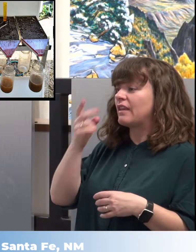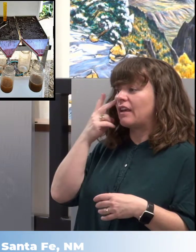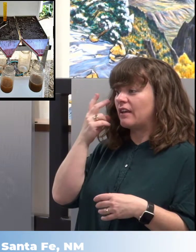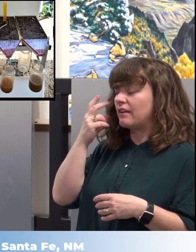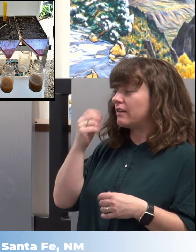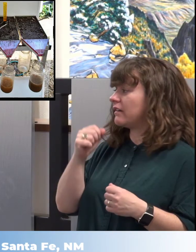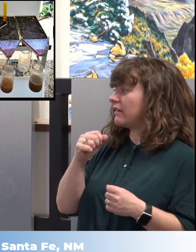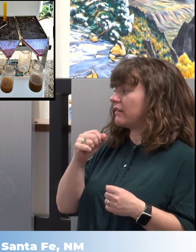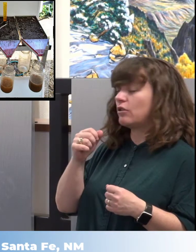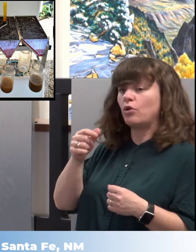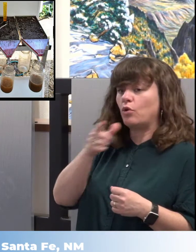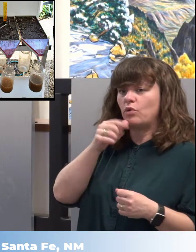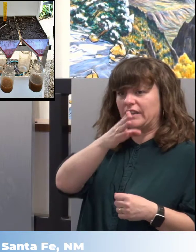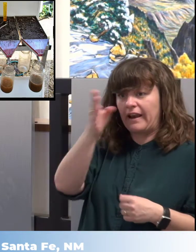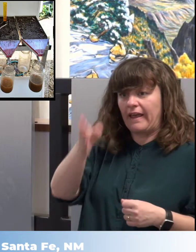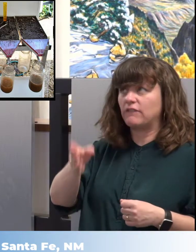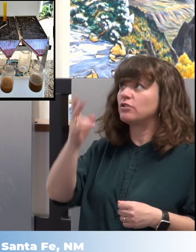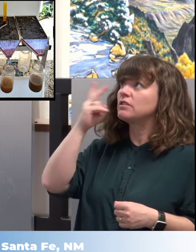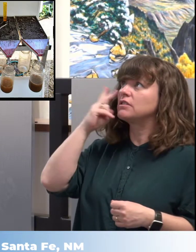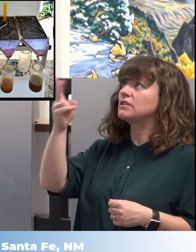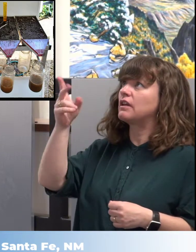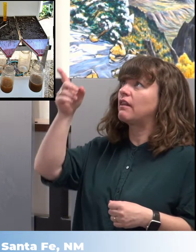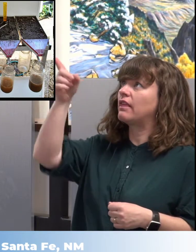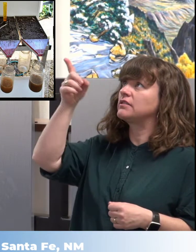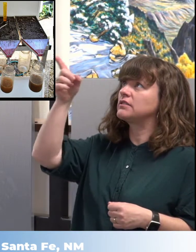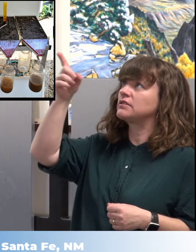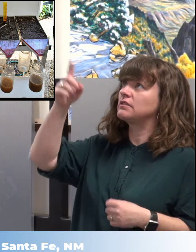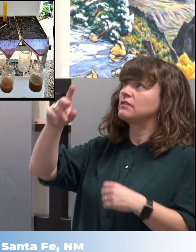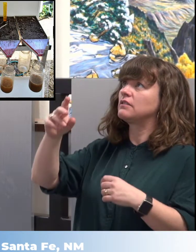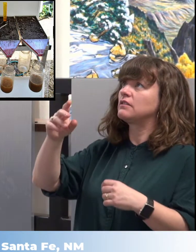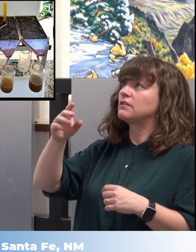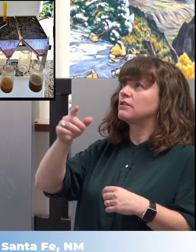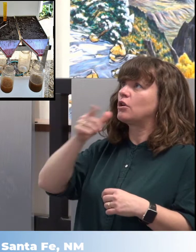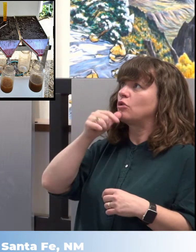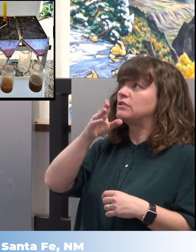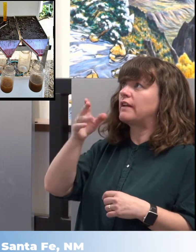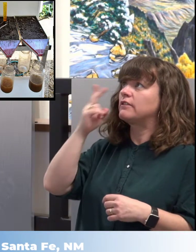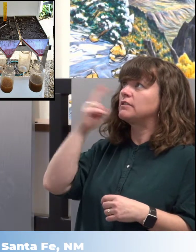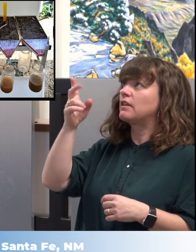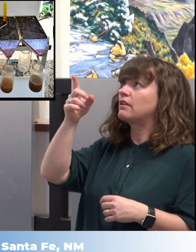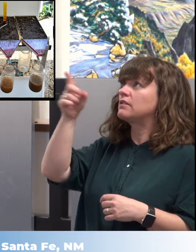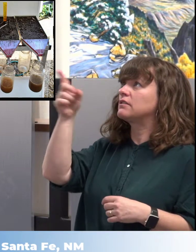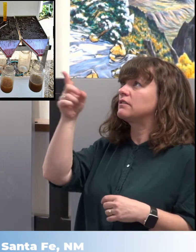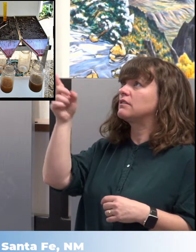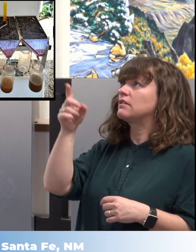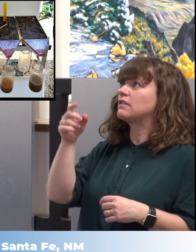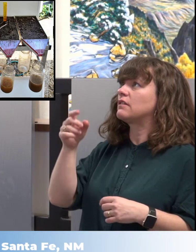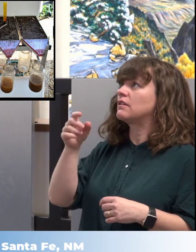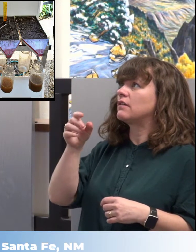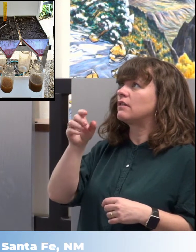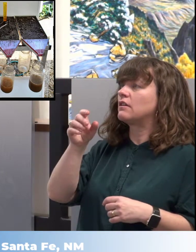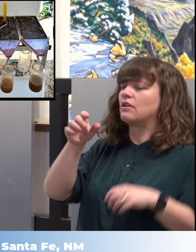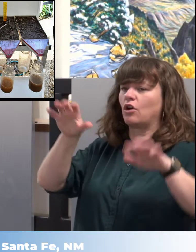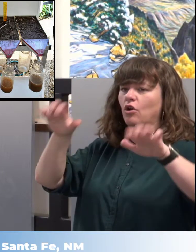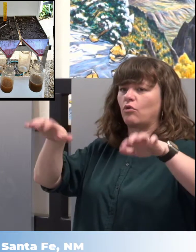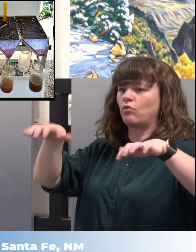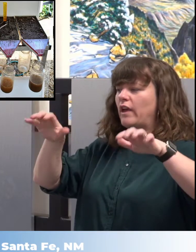who has not ever seen this, what, the, what? Soil rainfall